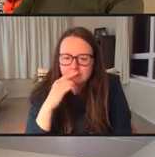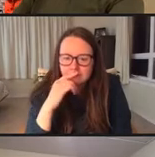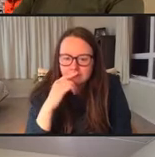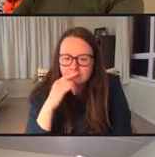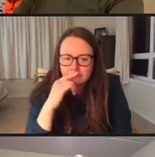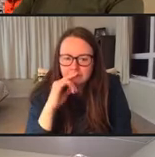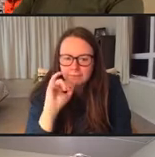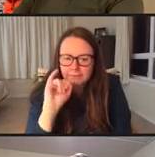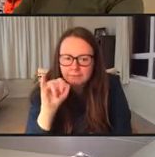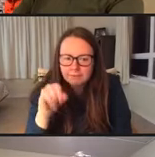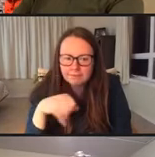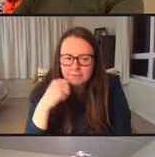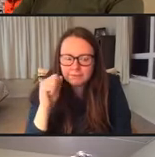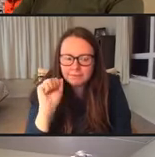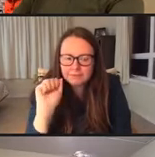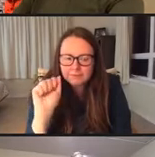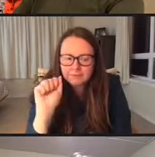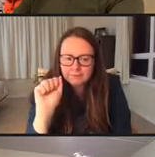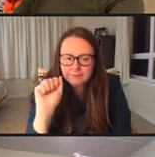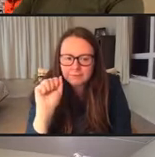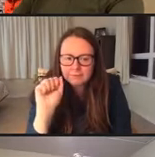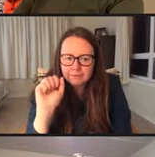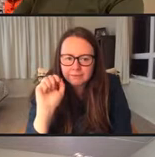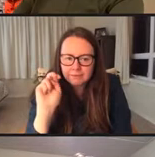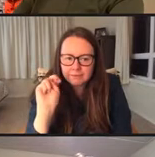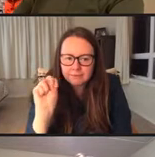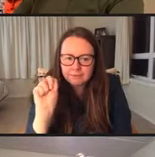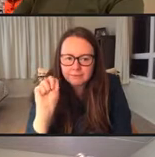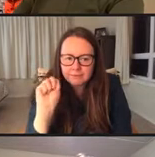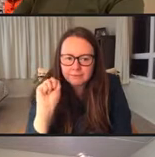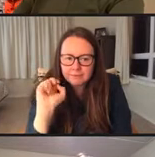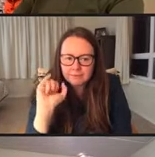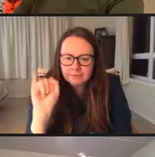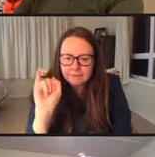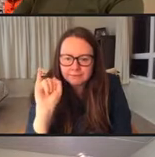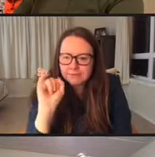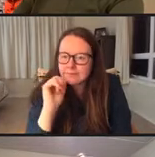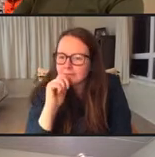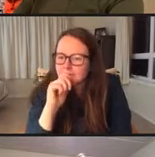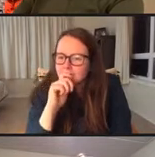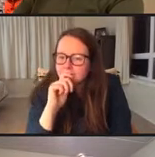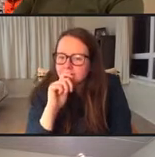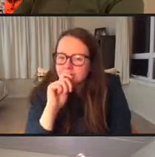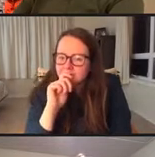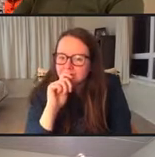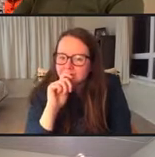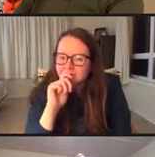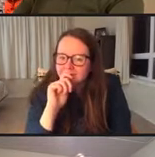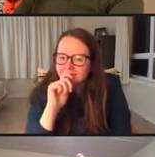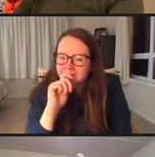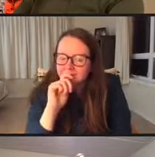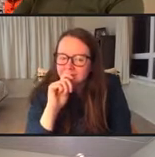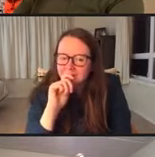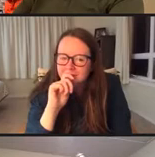to continue with computerization, or do I quit and retire? So I opted